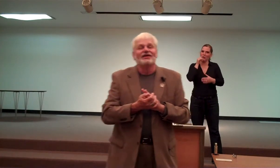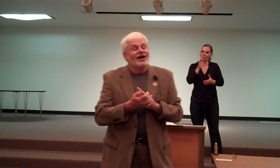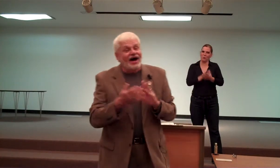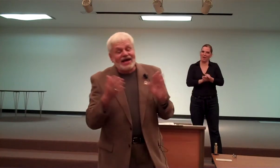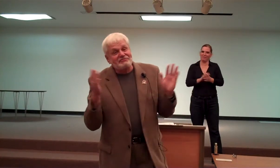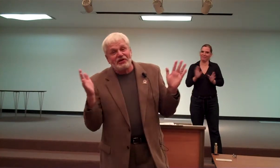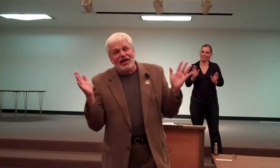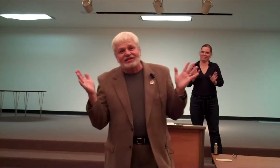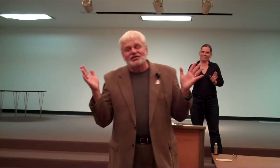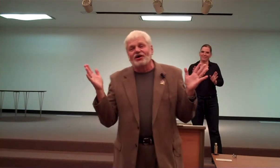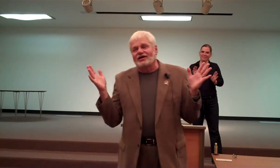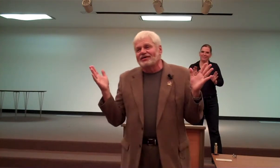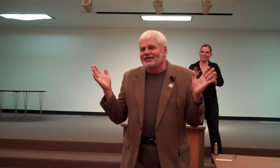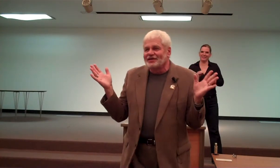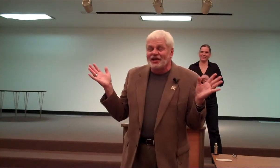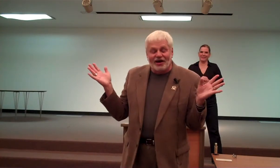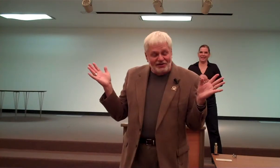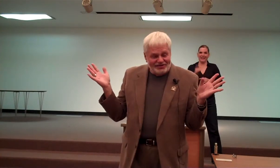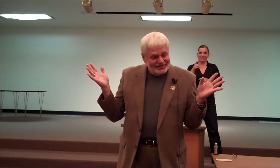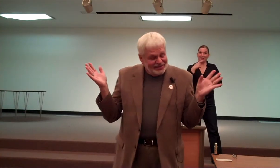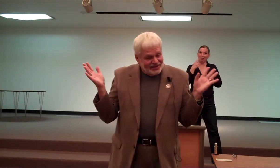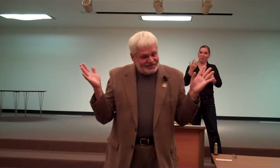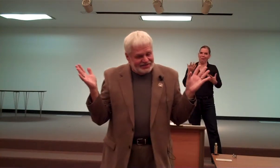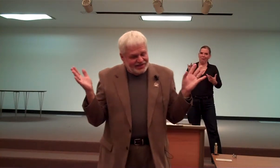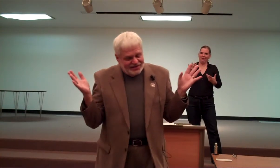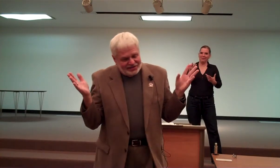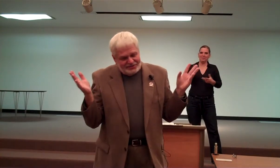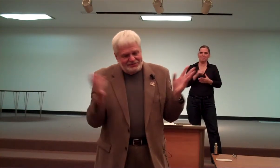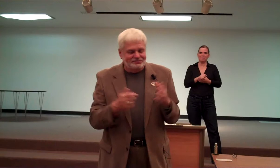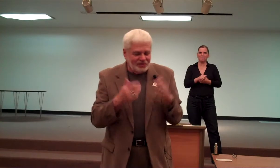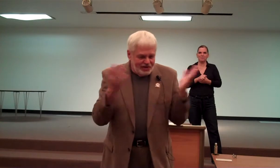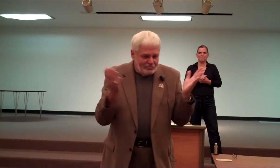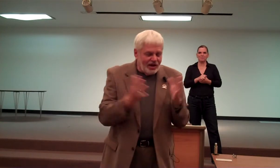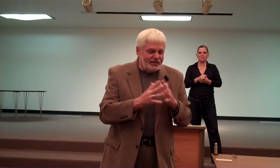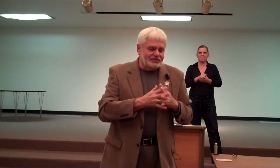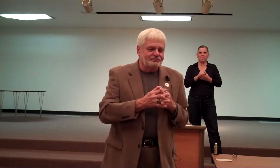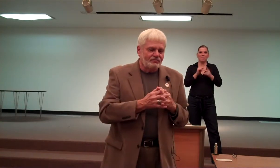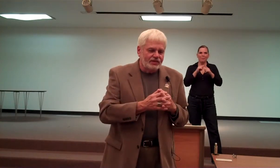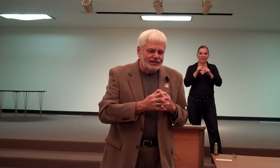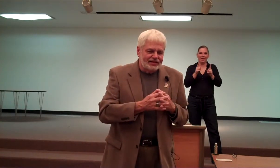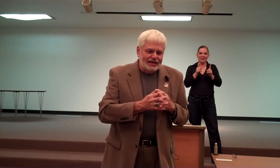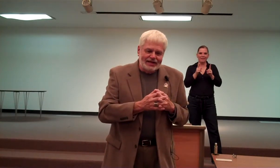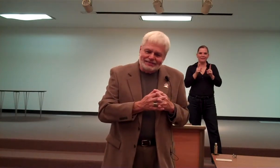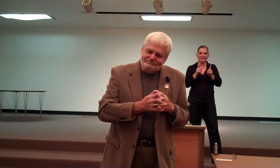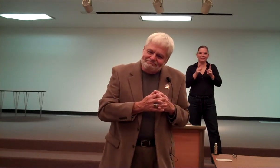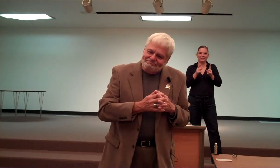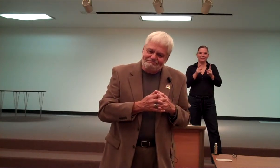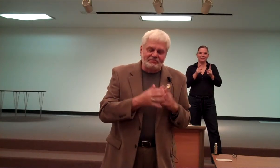You know, I gave her a hint. Look, you know, that's. But